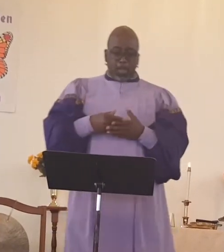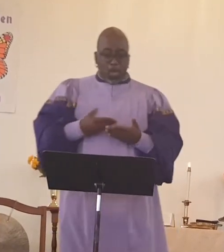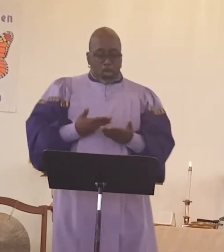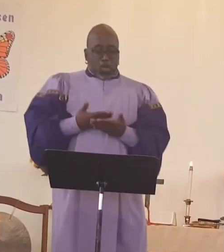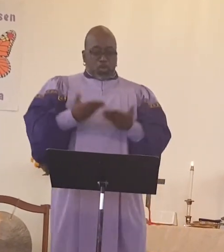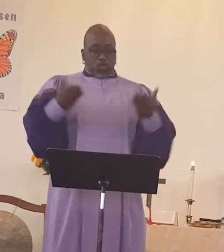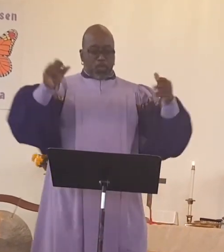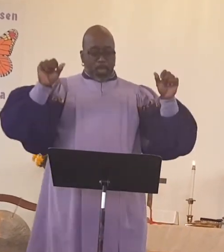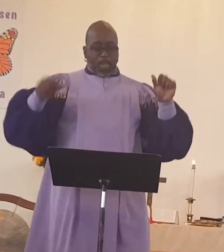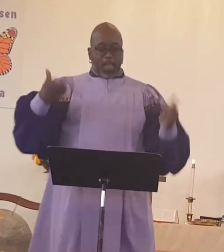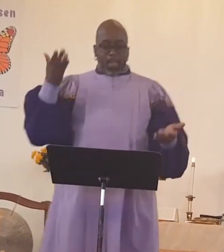You made.